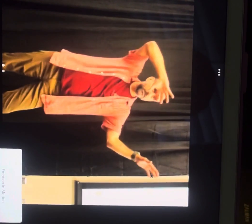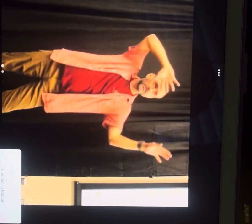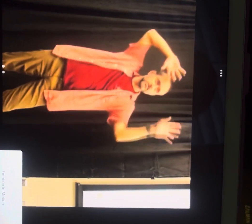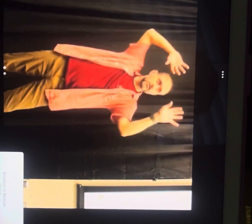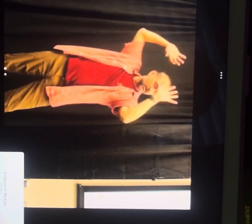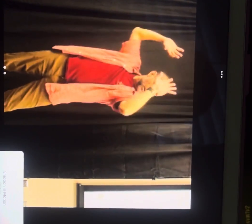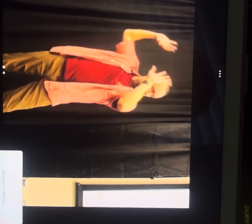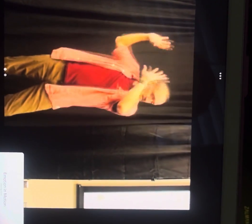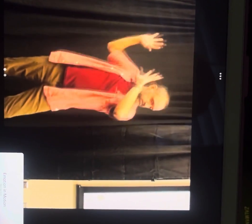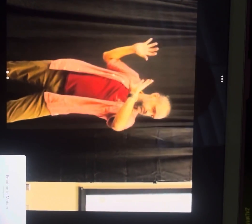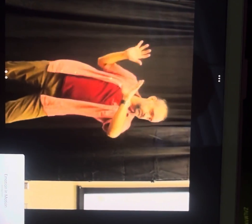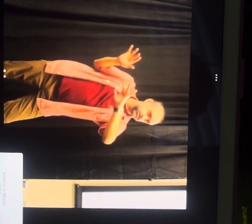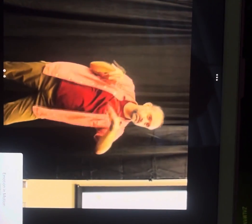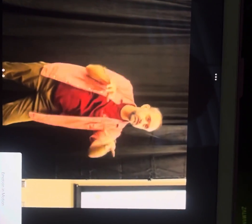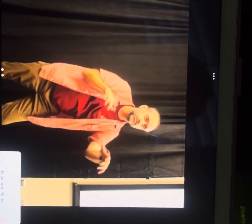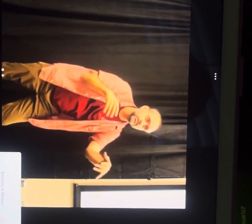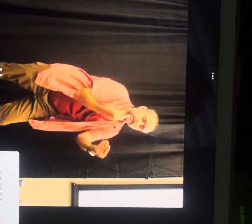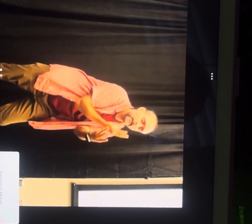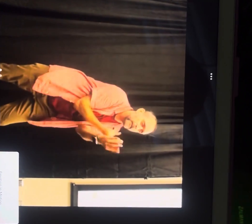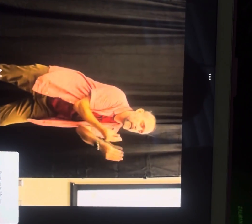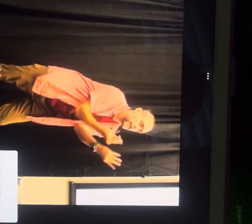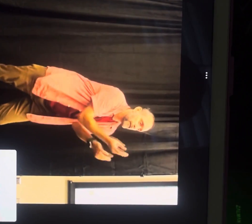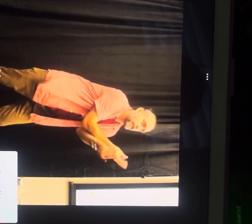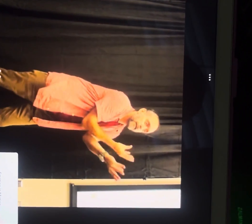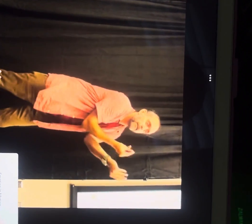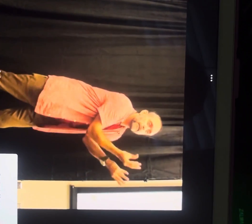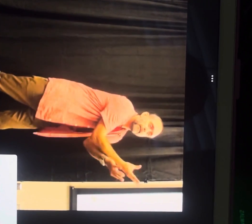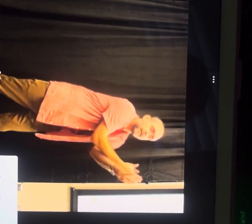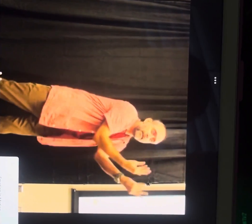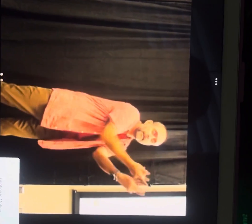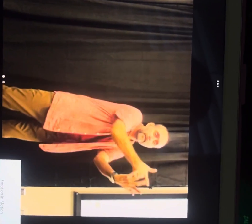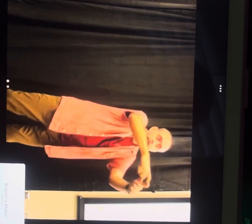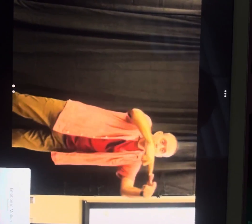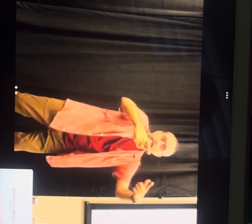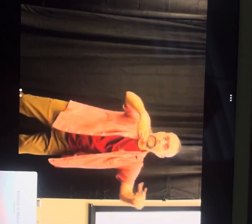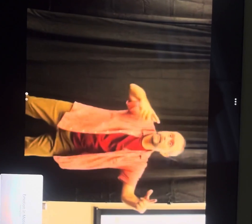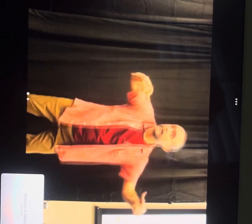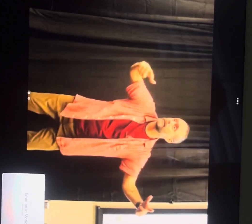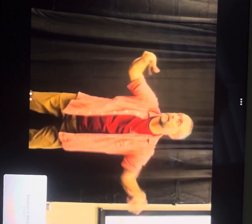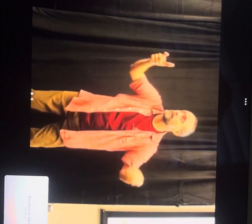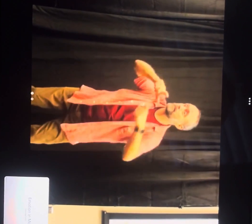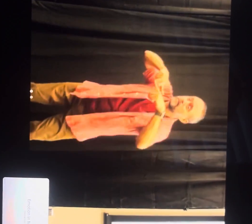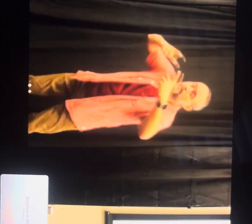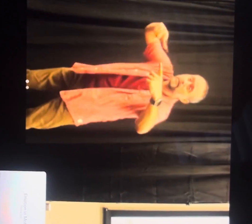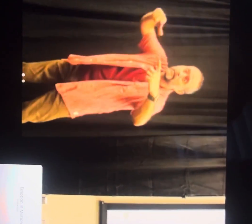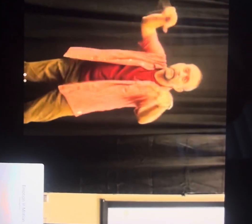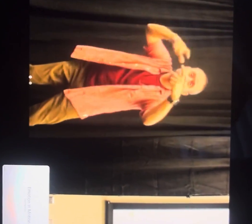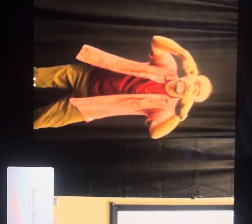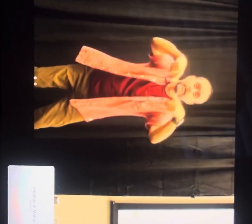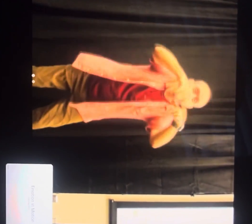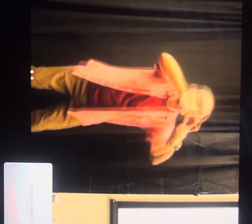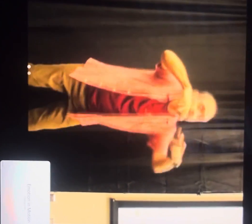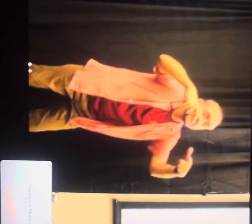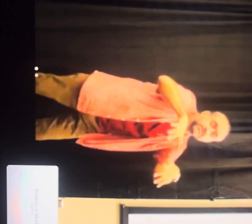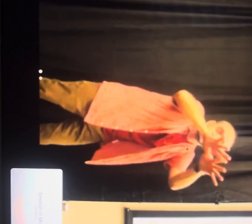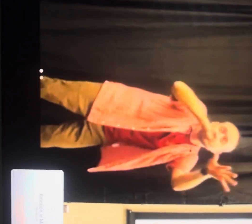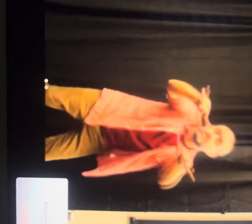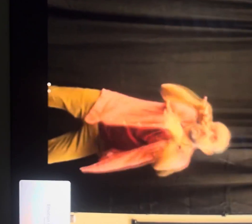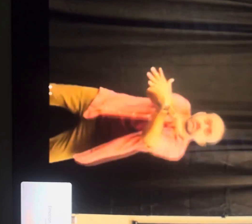storming, rain, heavy rain. And then turning that into boiling water that erupts